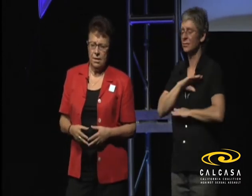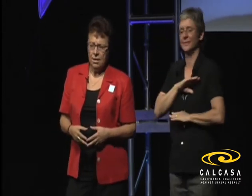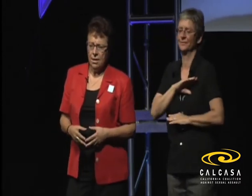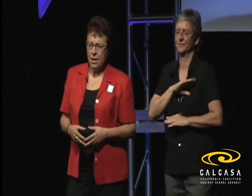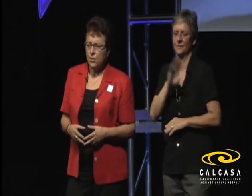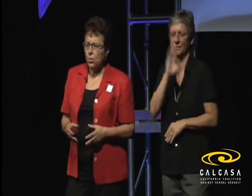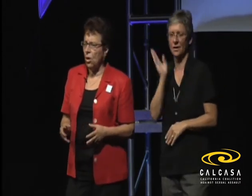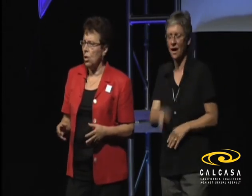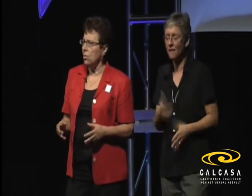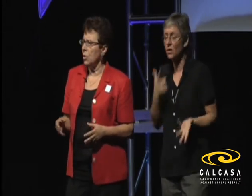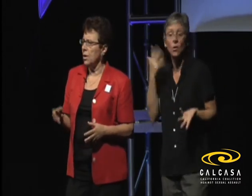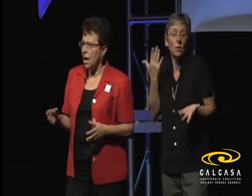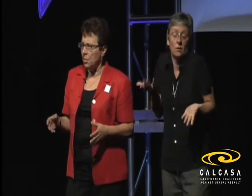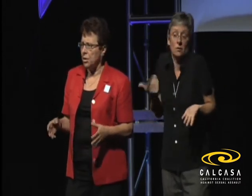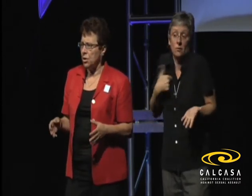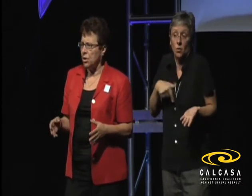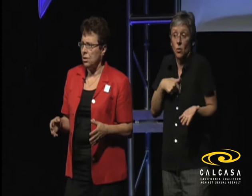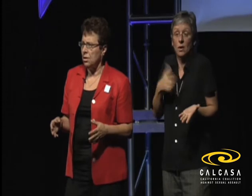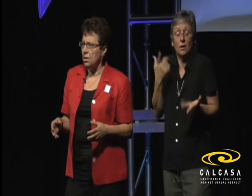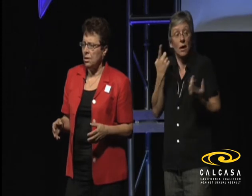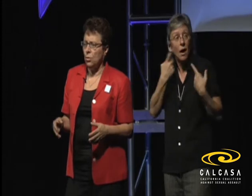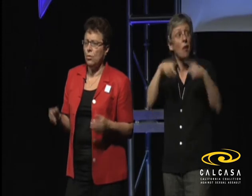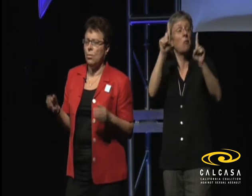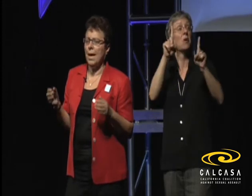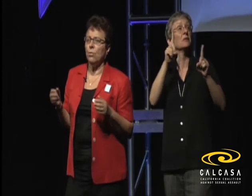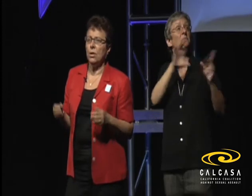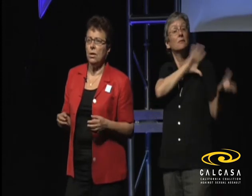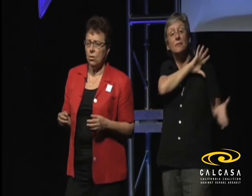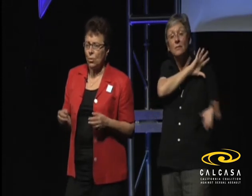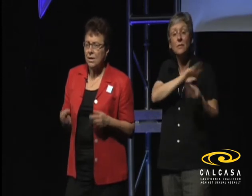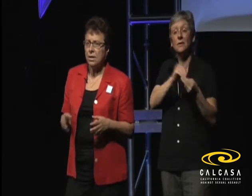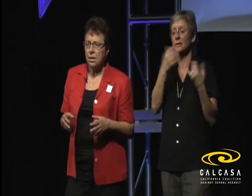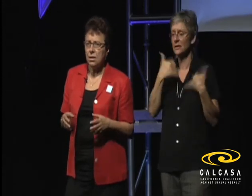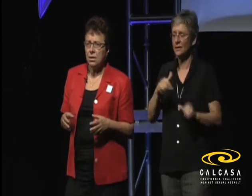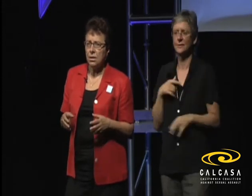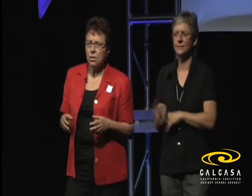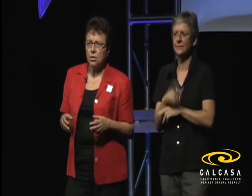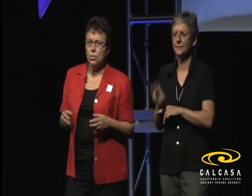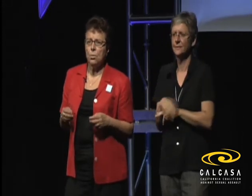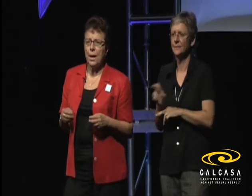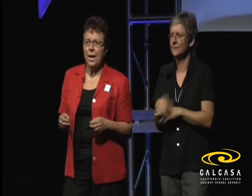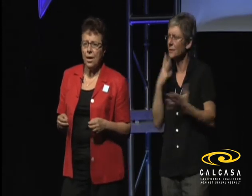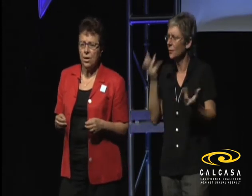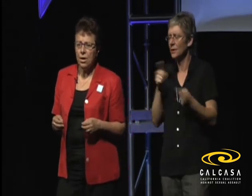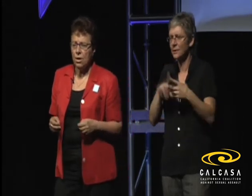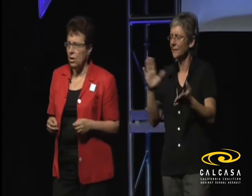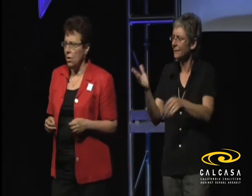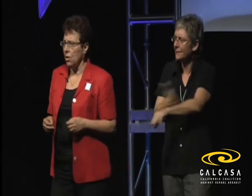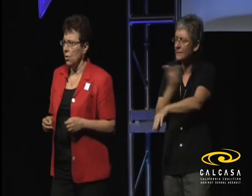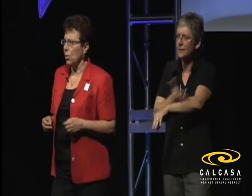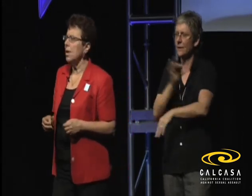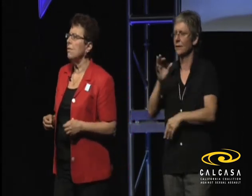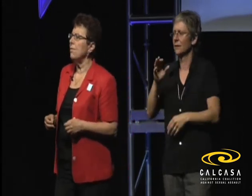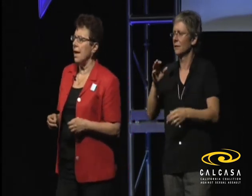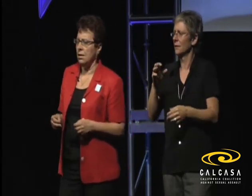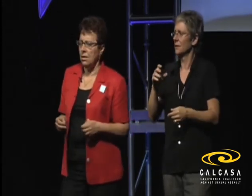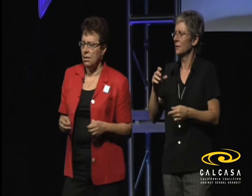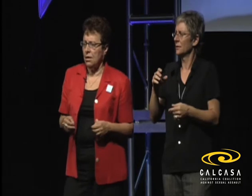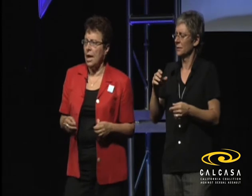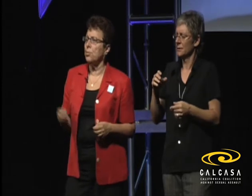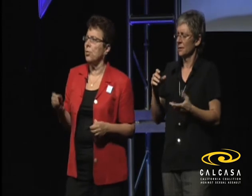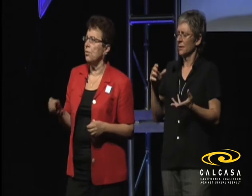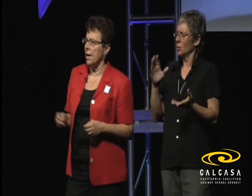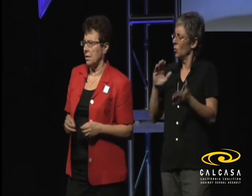satisfied. After all we accomplish, we remain restless to repair,